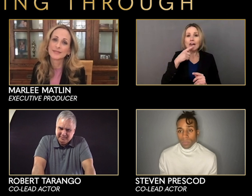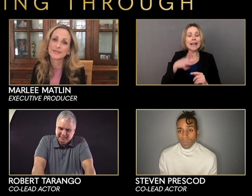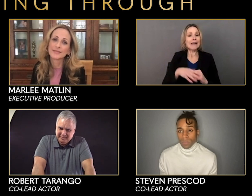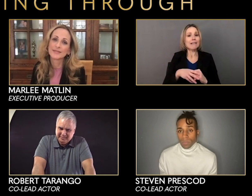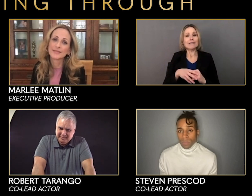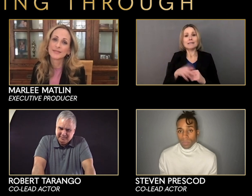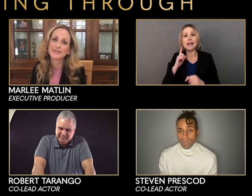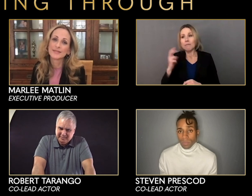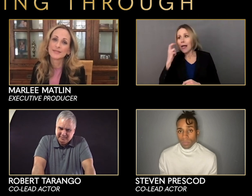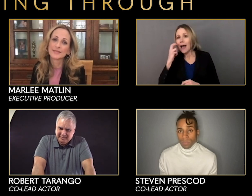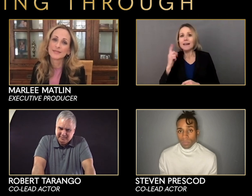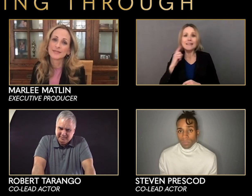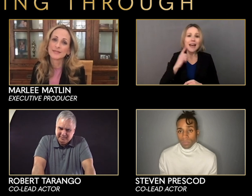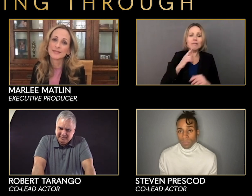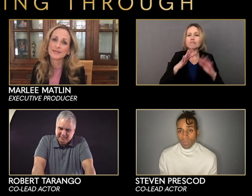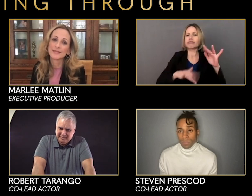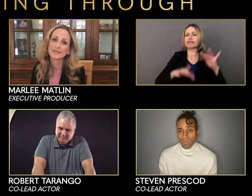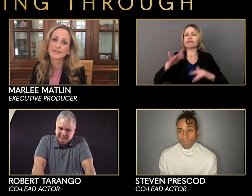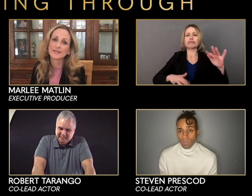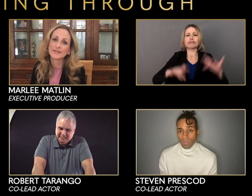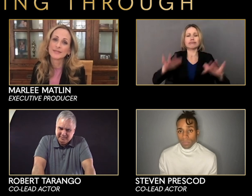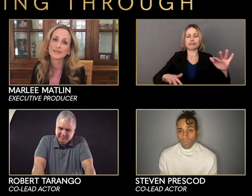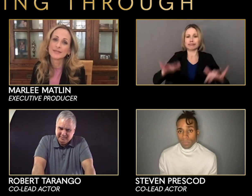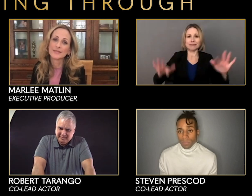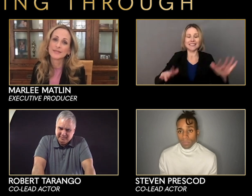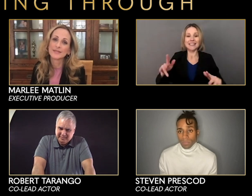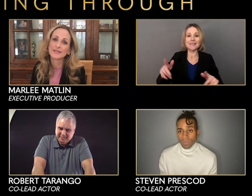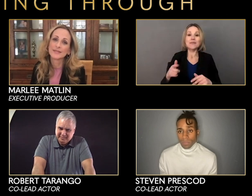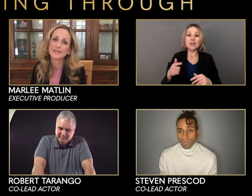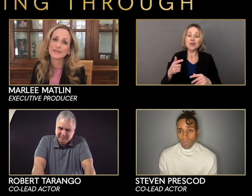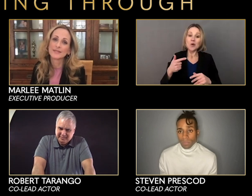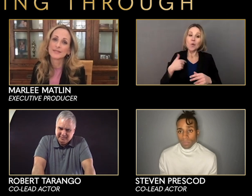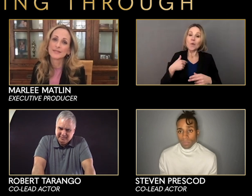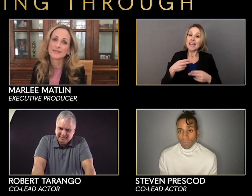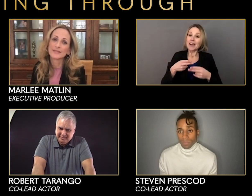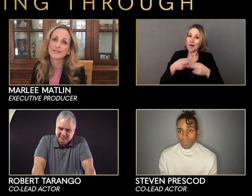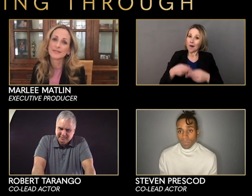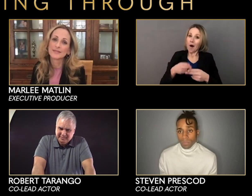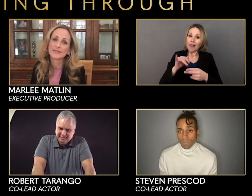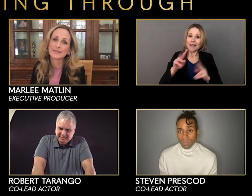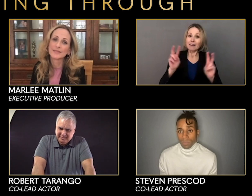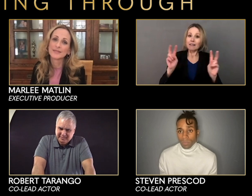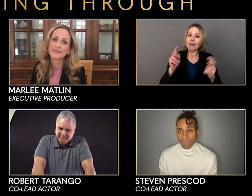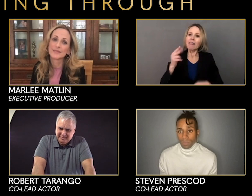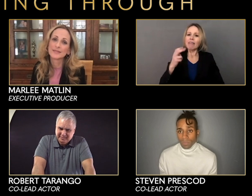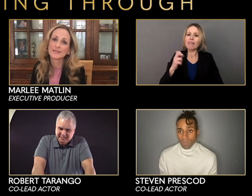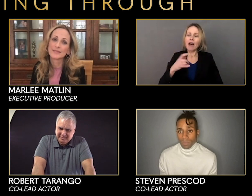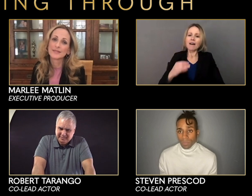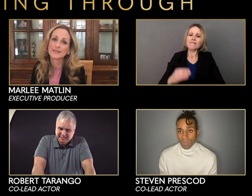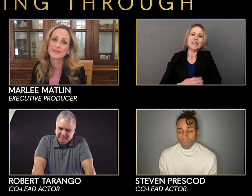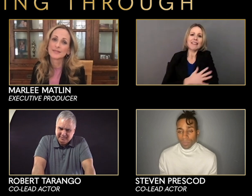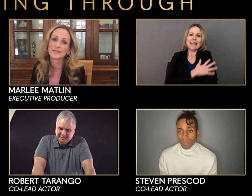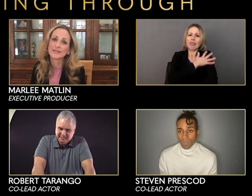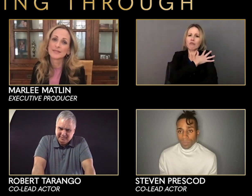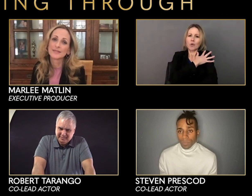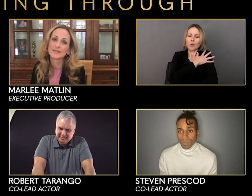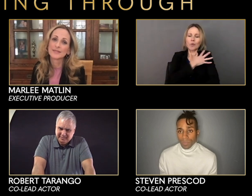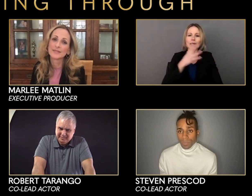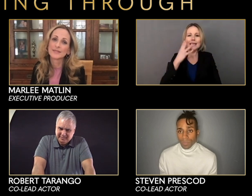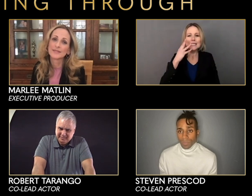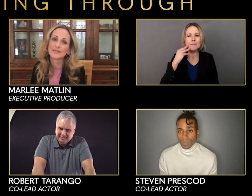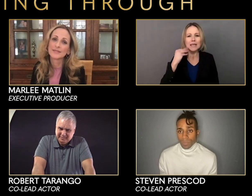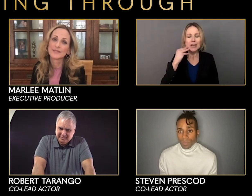we would do the feeling through, we'd call it the feeling through experience when we do these screenings, because we'd not only show feeling through, but